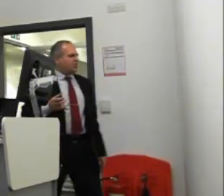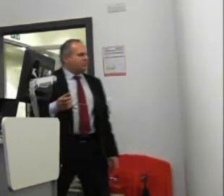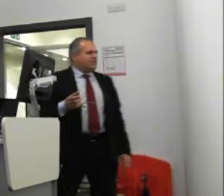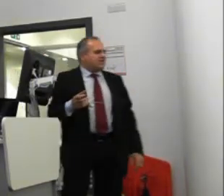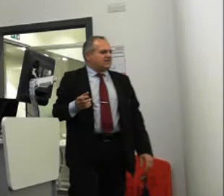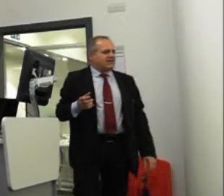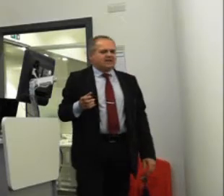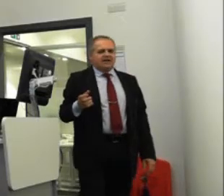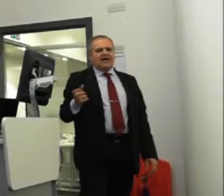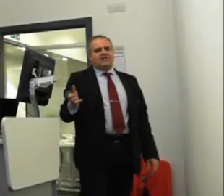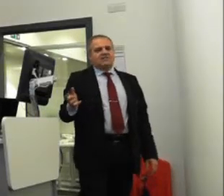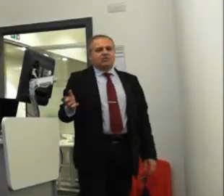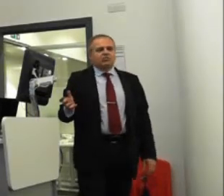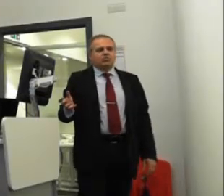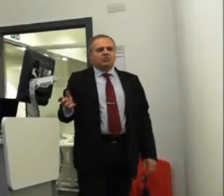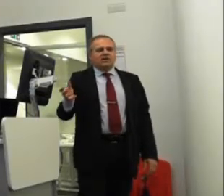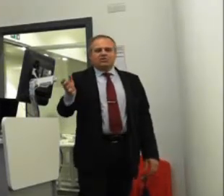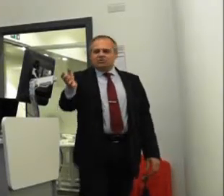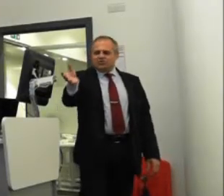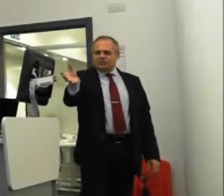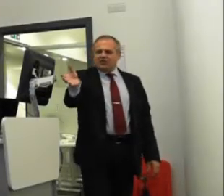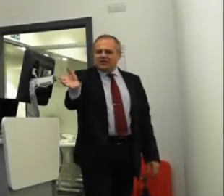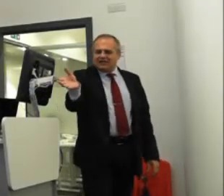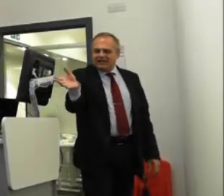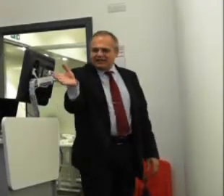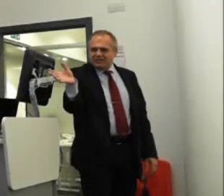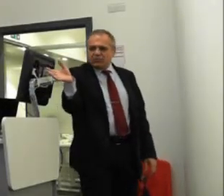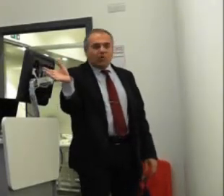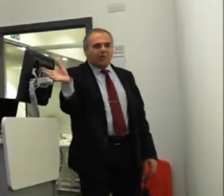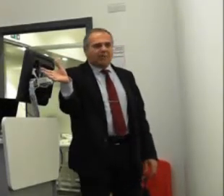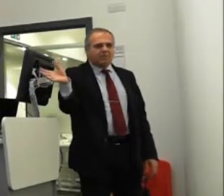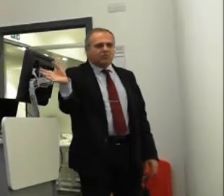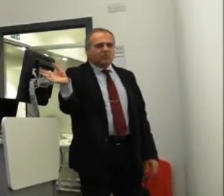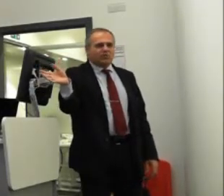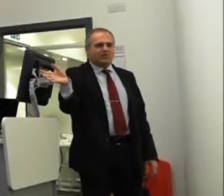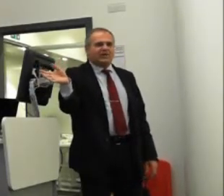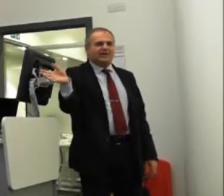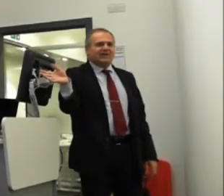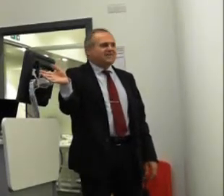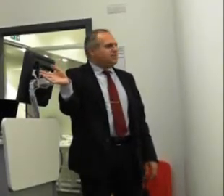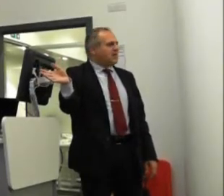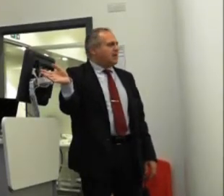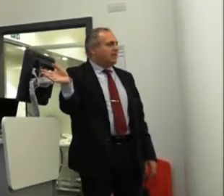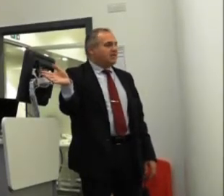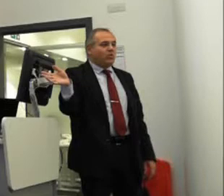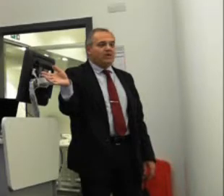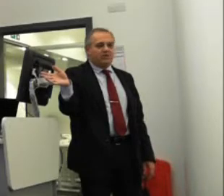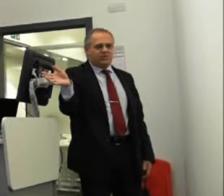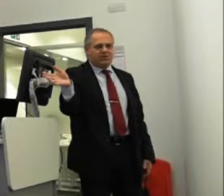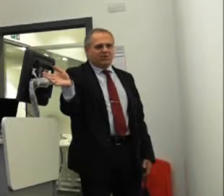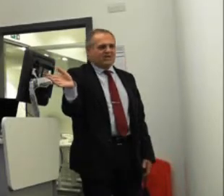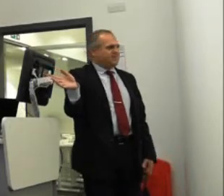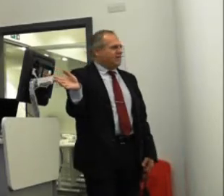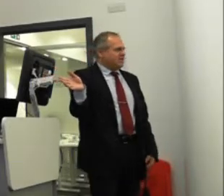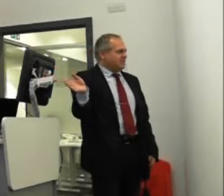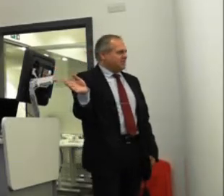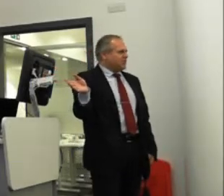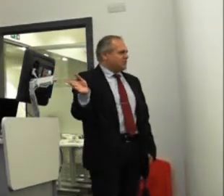always been a technical hassle to to fit and let two webcams work at the same time under windows because let's face it most